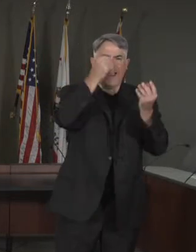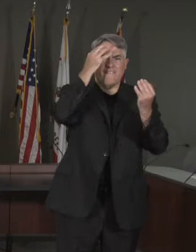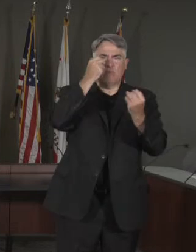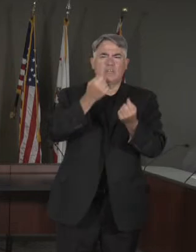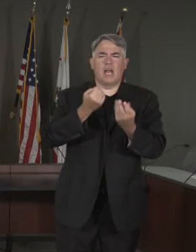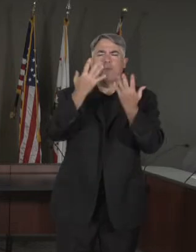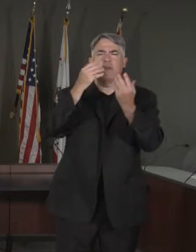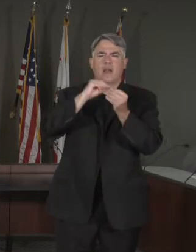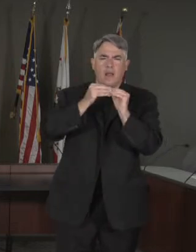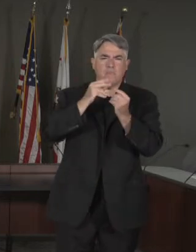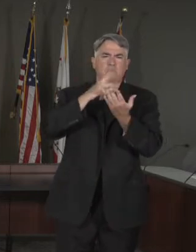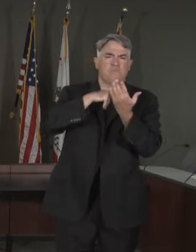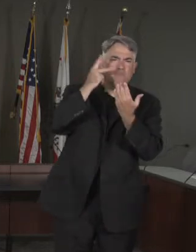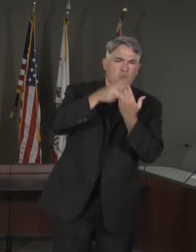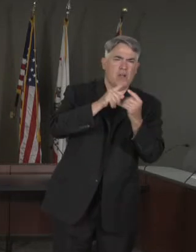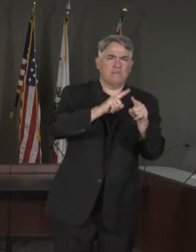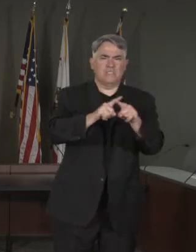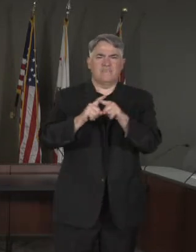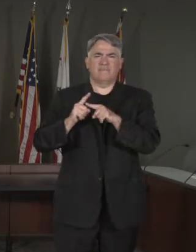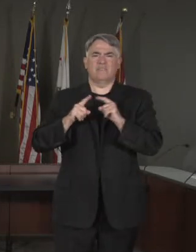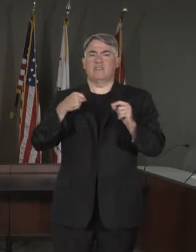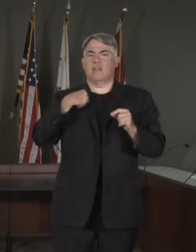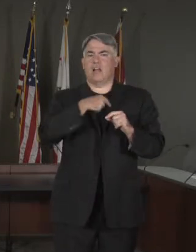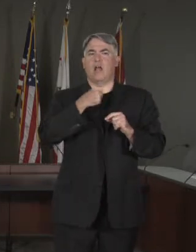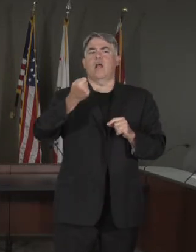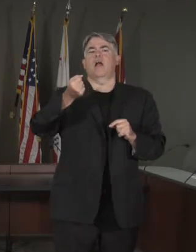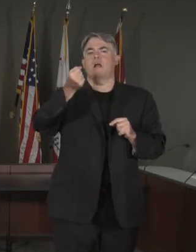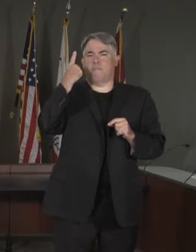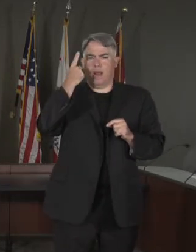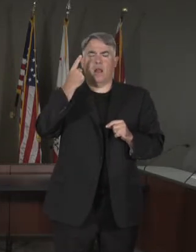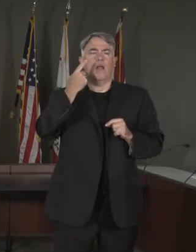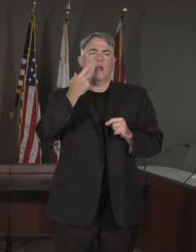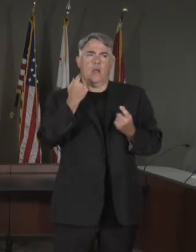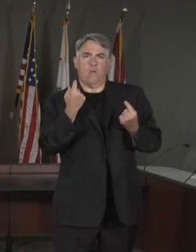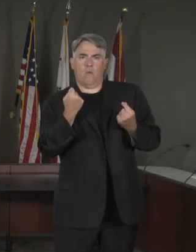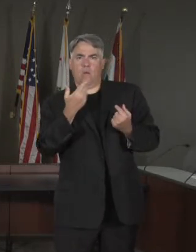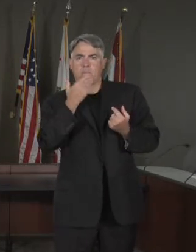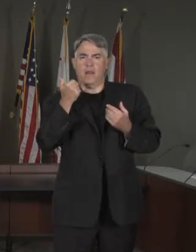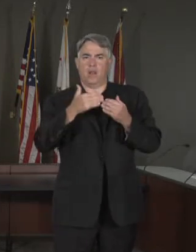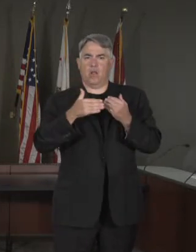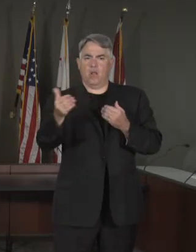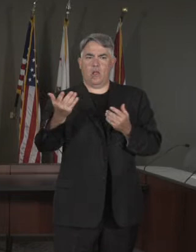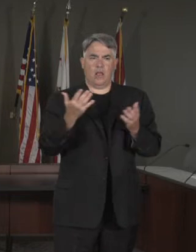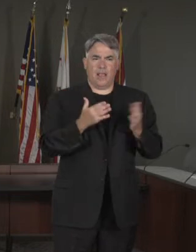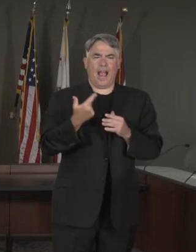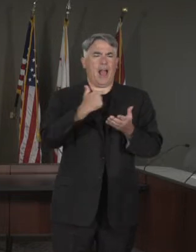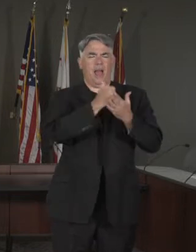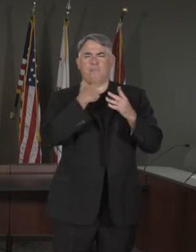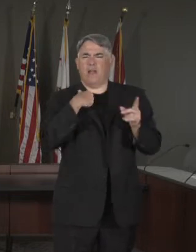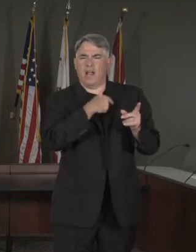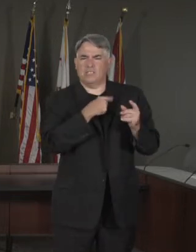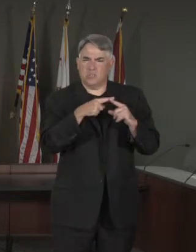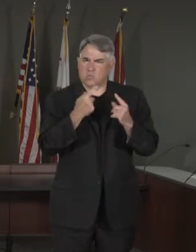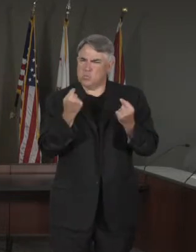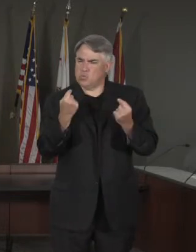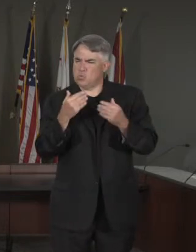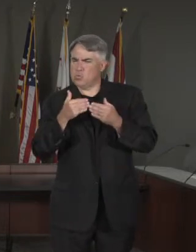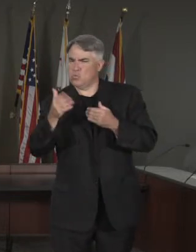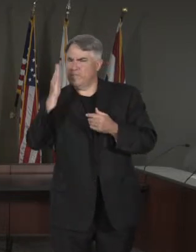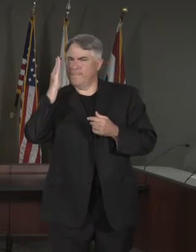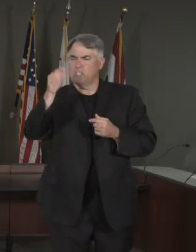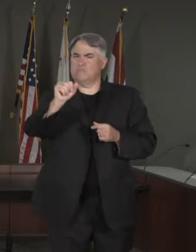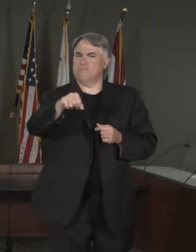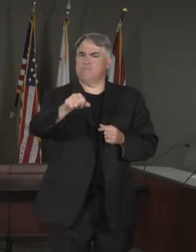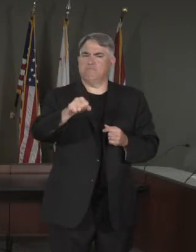better understand and know exactly what happened here and to guide our efforts as we move forward into the future and consider